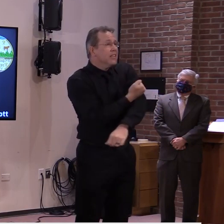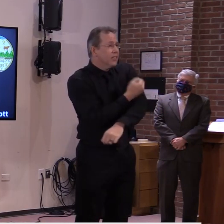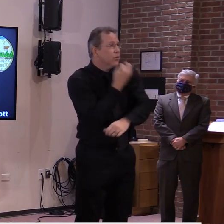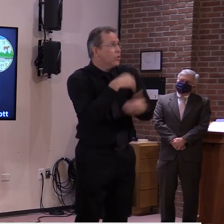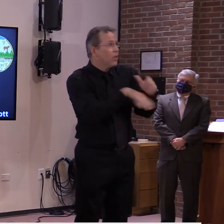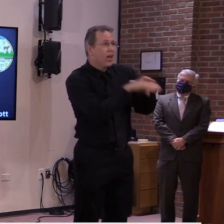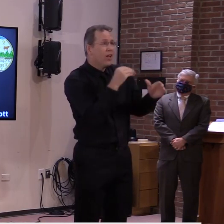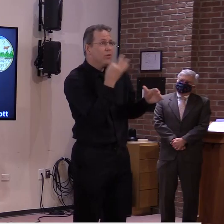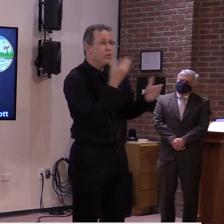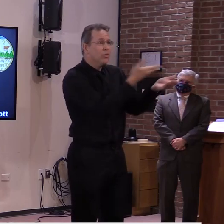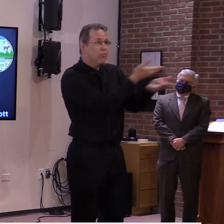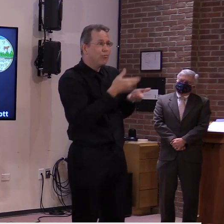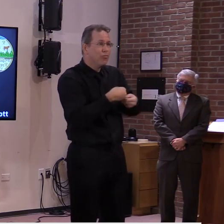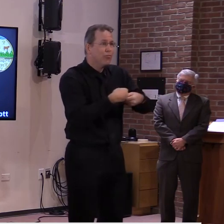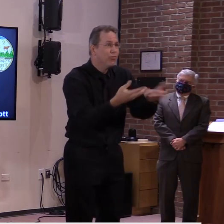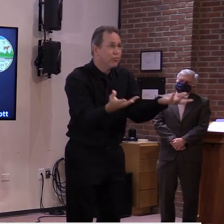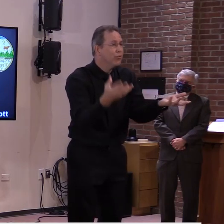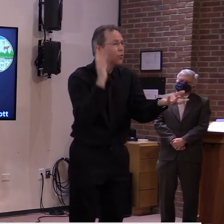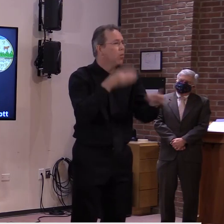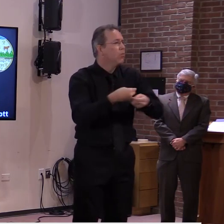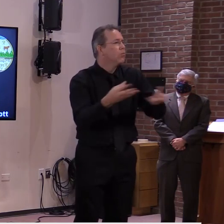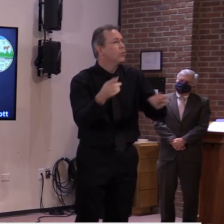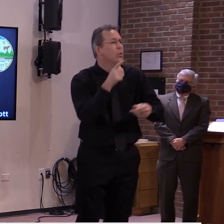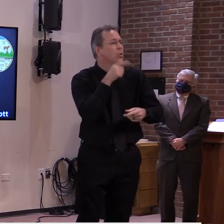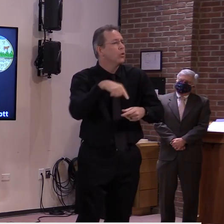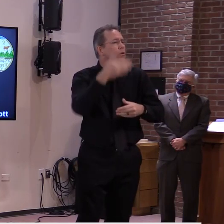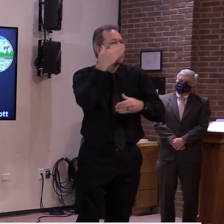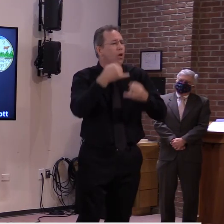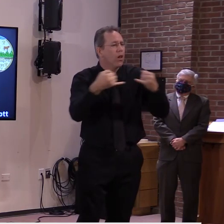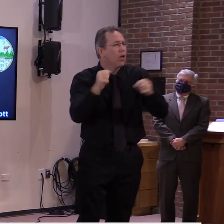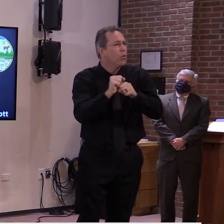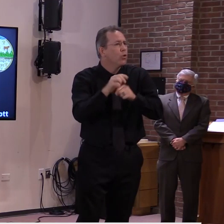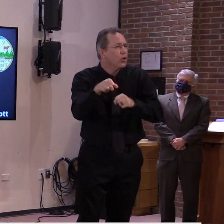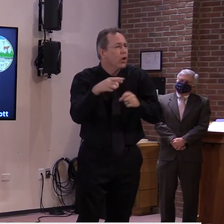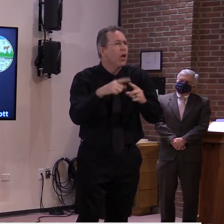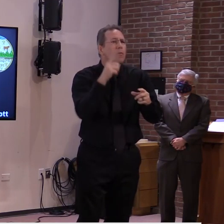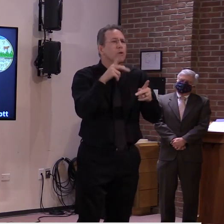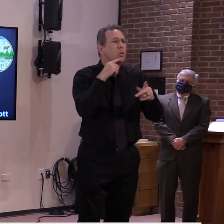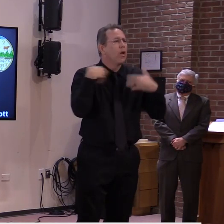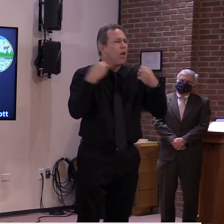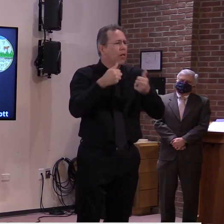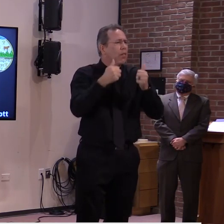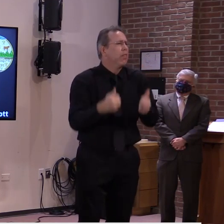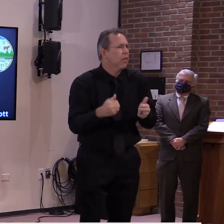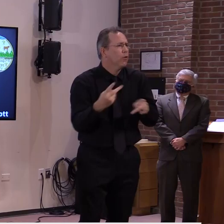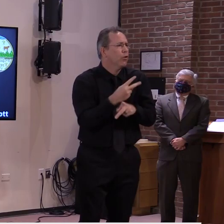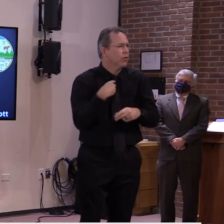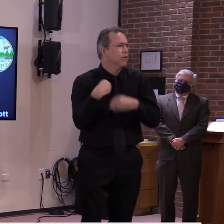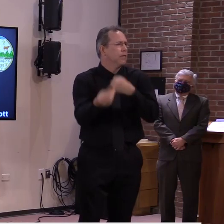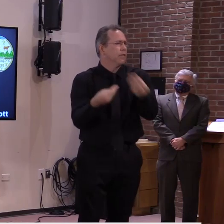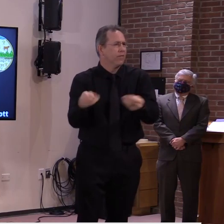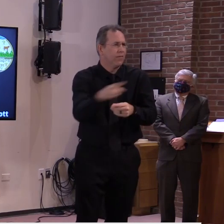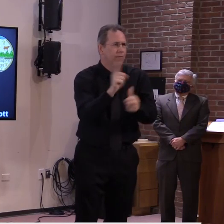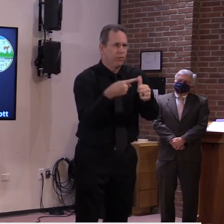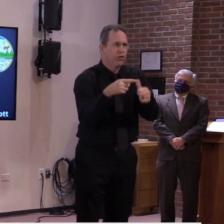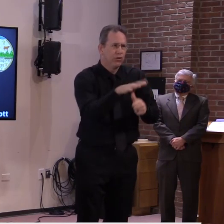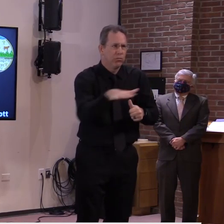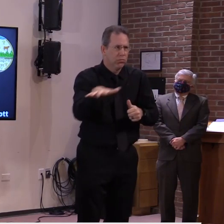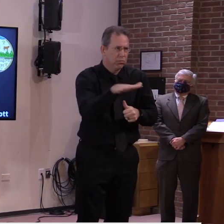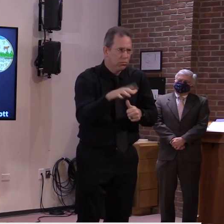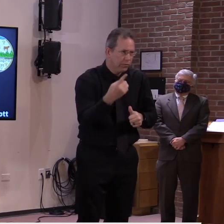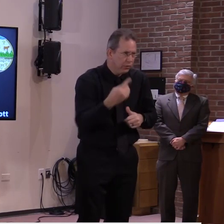distributed to the frontline workers, the most vulnerable, and a big percentage of the population, the threat of the virus taking